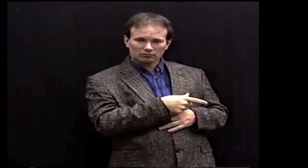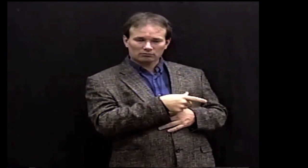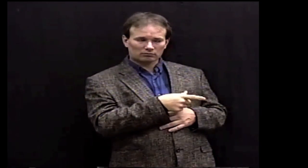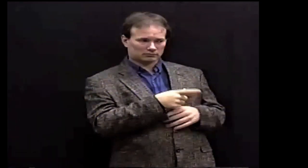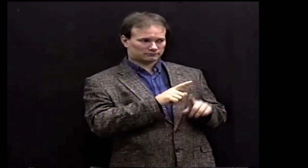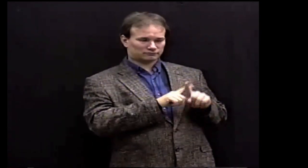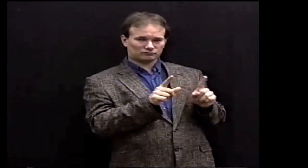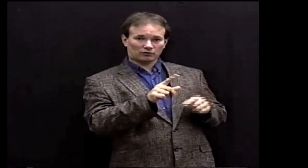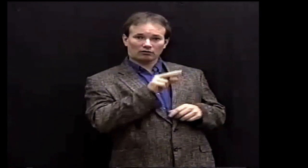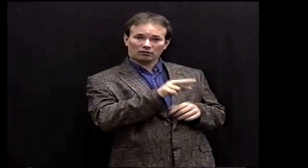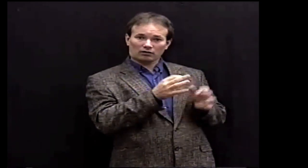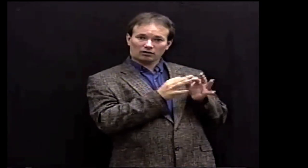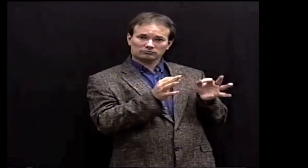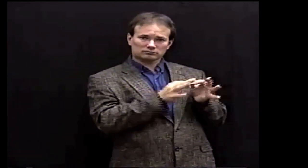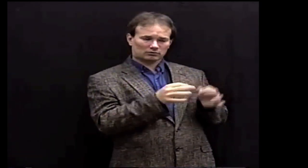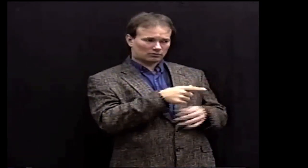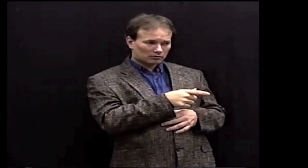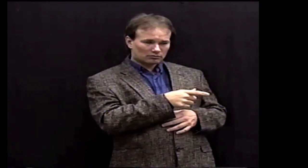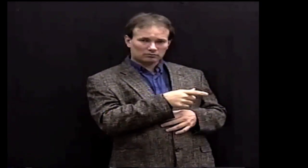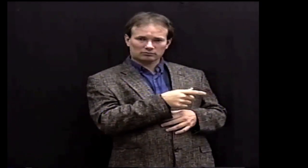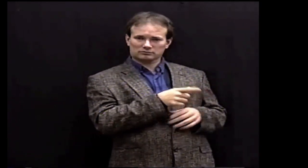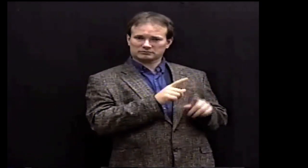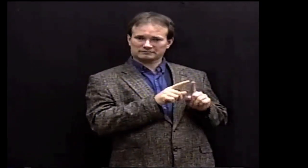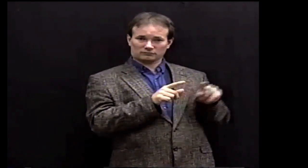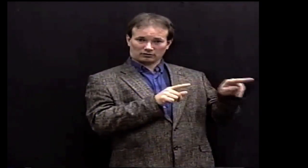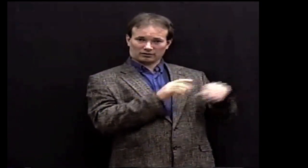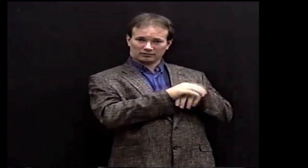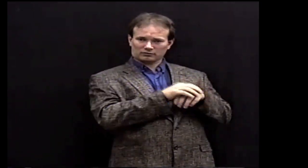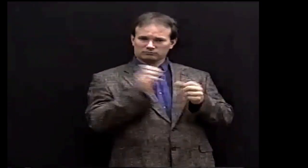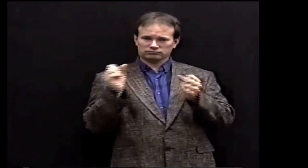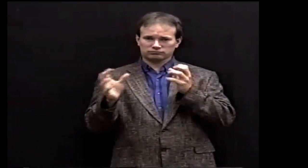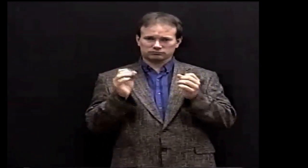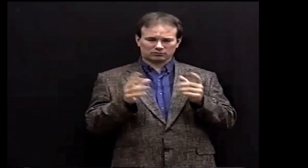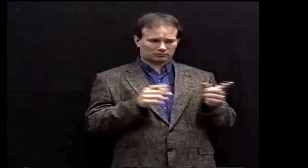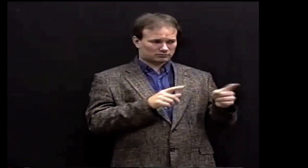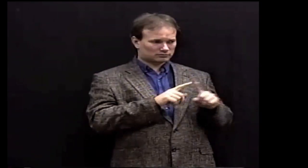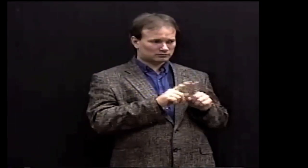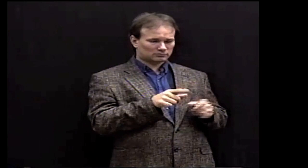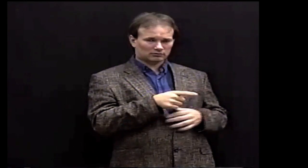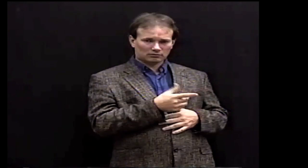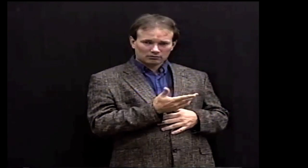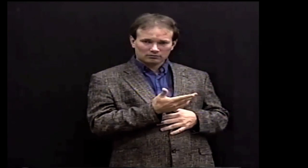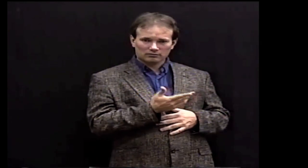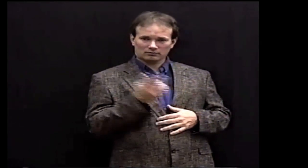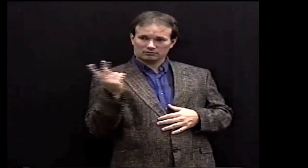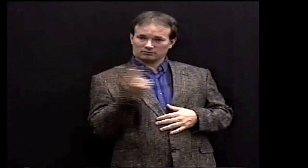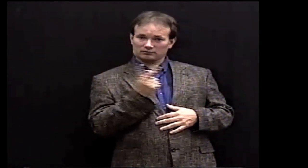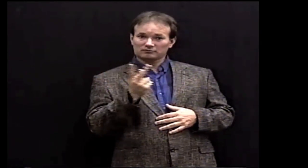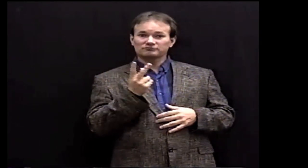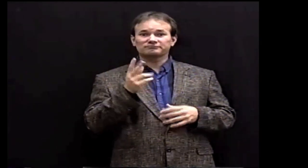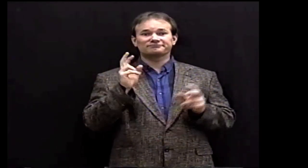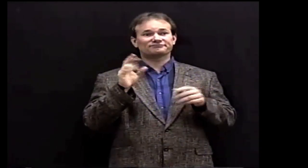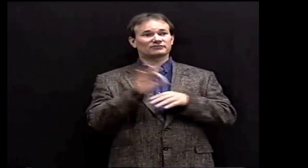having a face-to-face conversation, over the phone, or during any verbal communication. The deaf community is